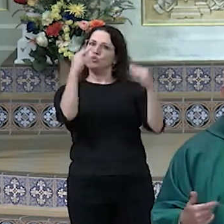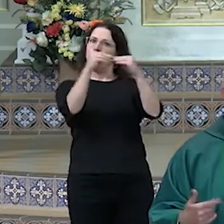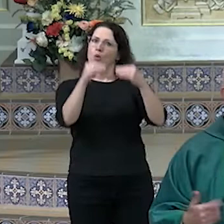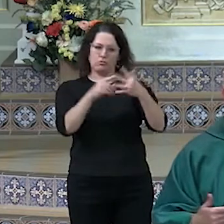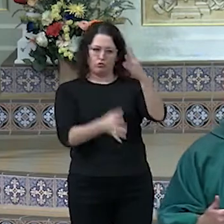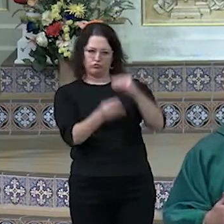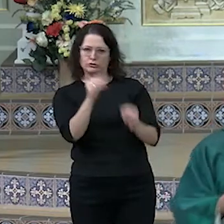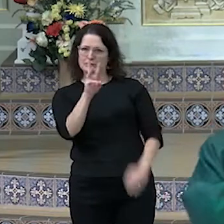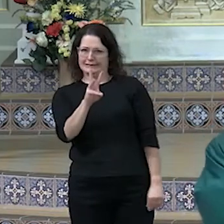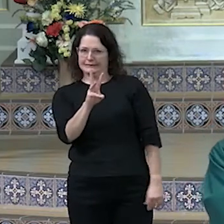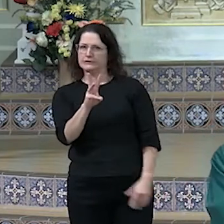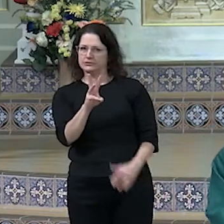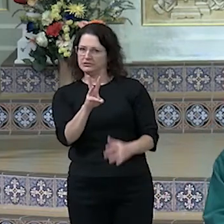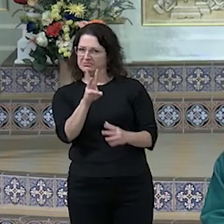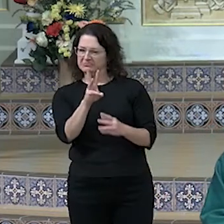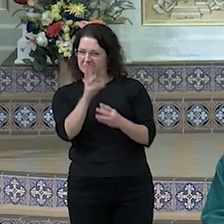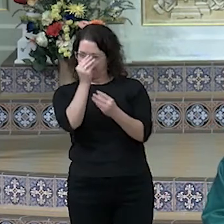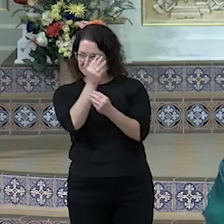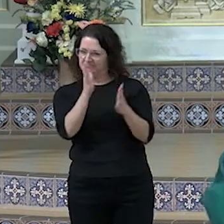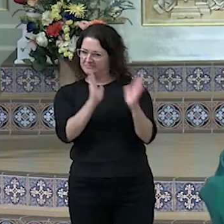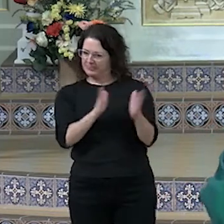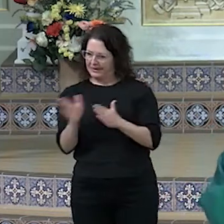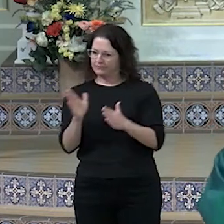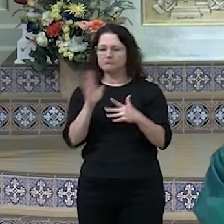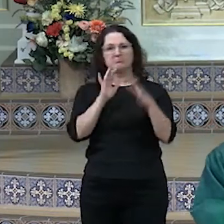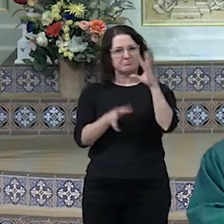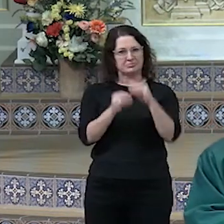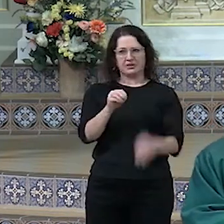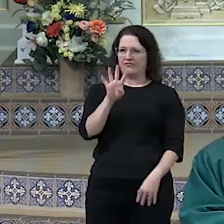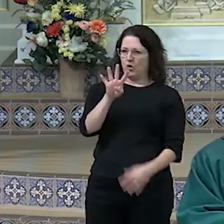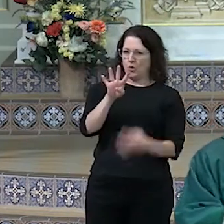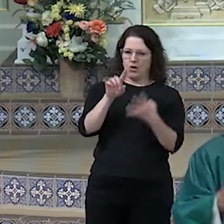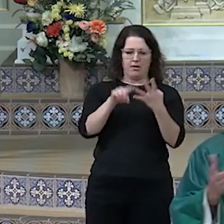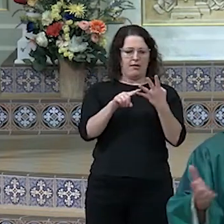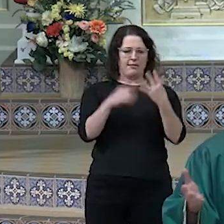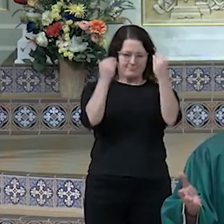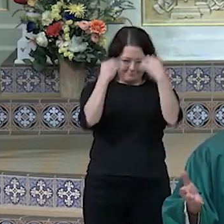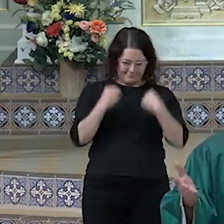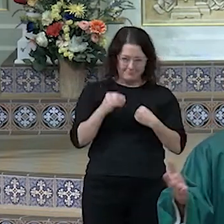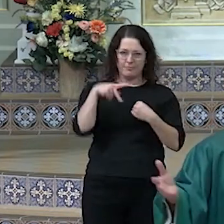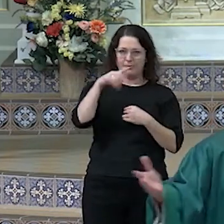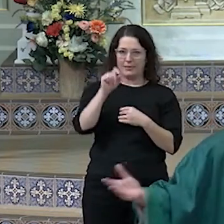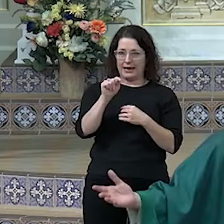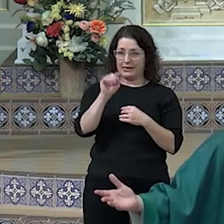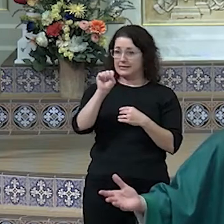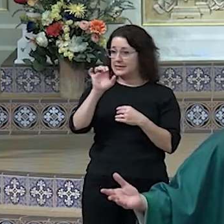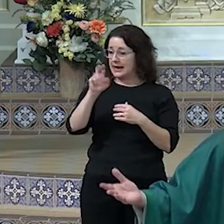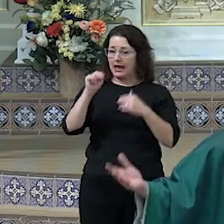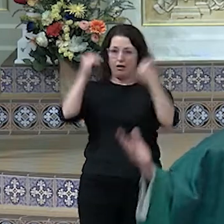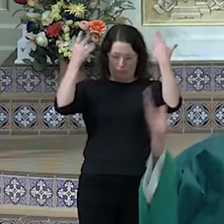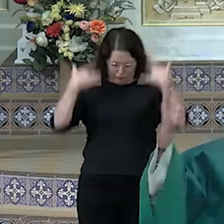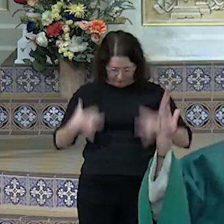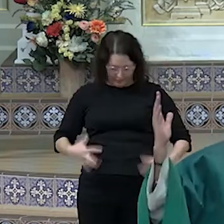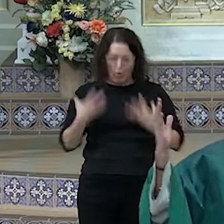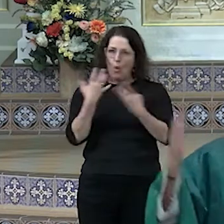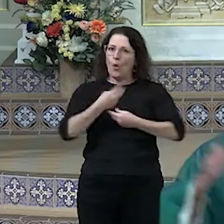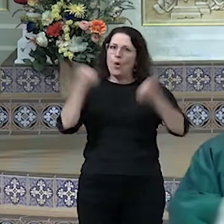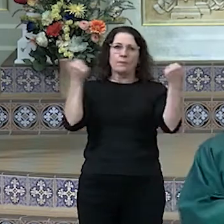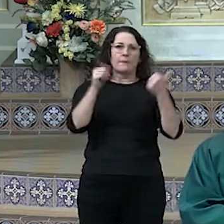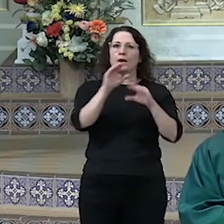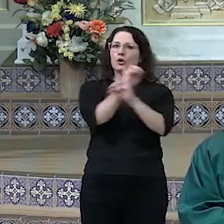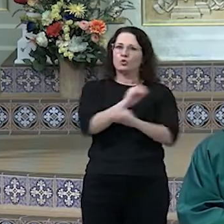the plan. And so I had the 4 treatments, I had the scan, which came back all clear, thanks to